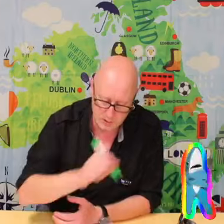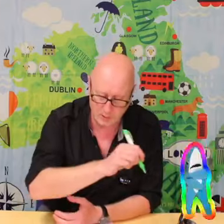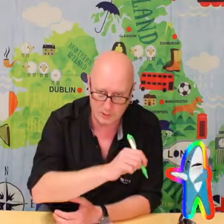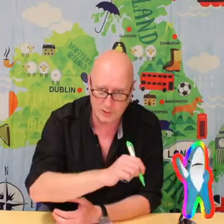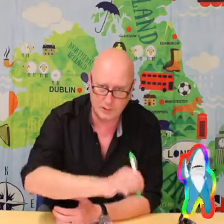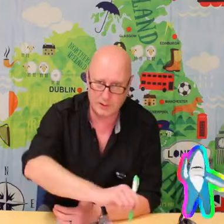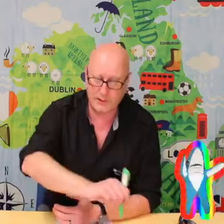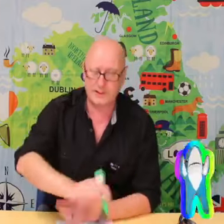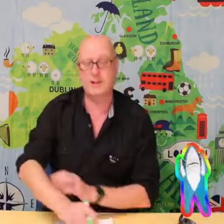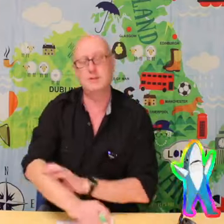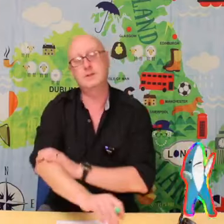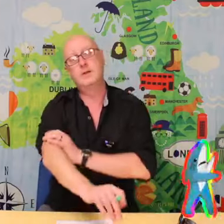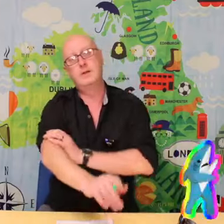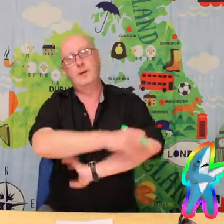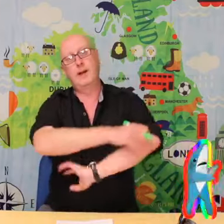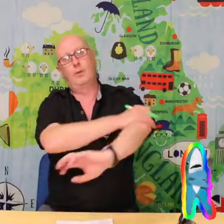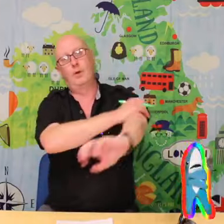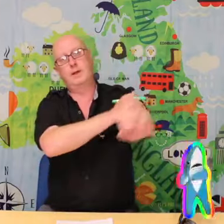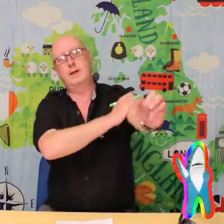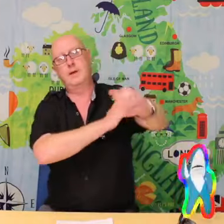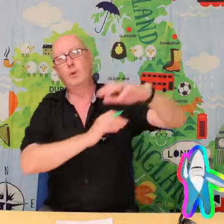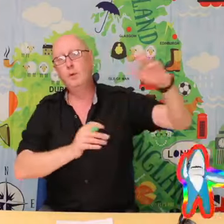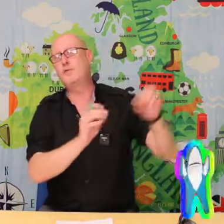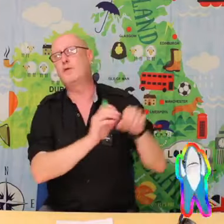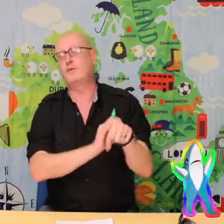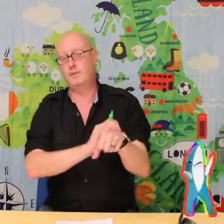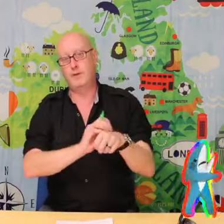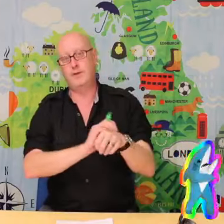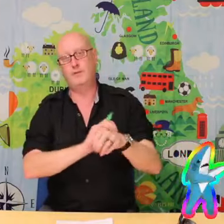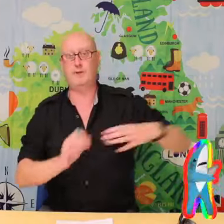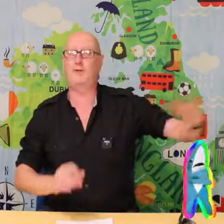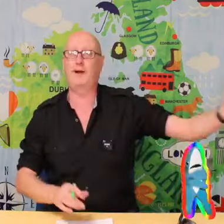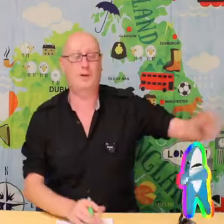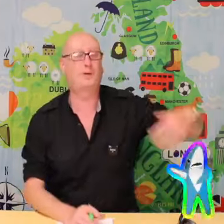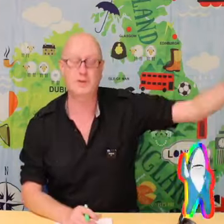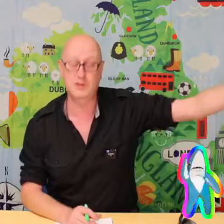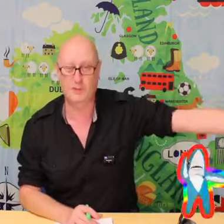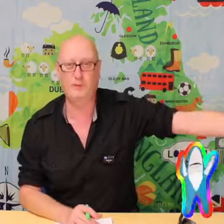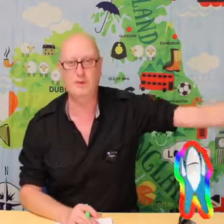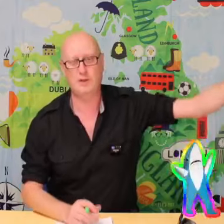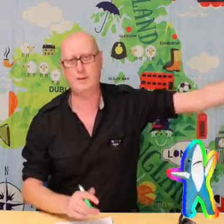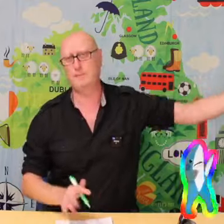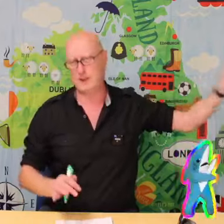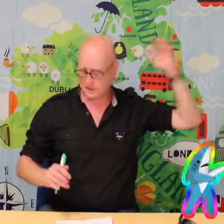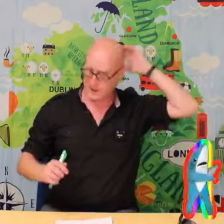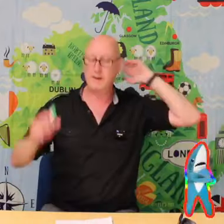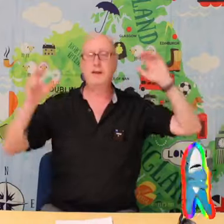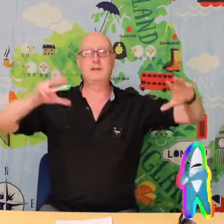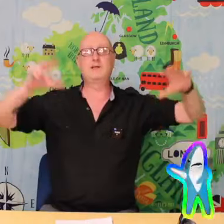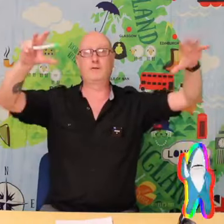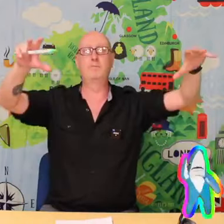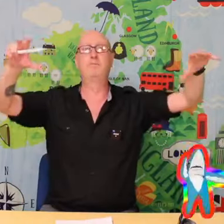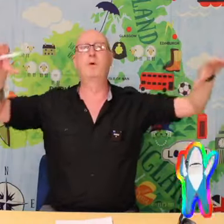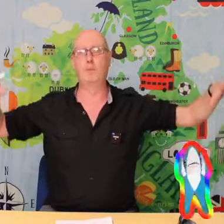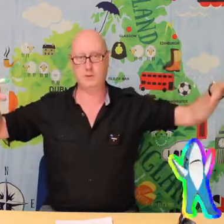don't currently attend, we are working and will be for the very considerable future and a bit past that into different bubbles. Yeah.